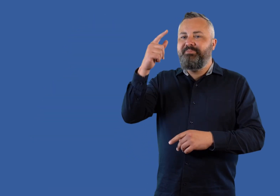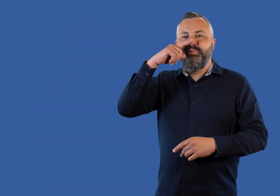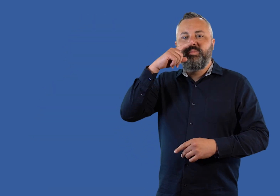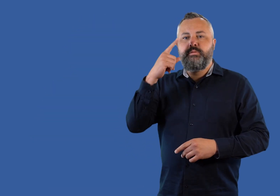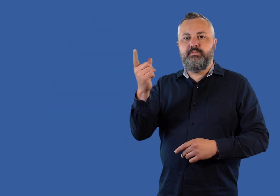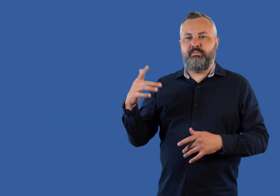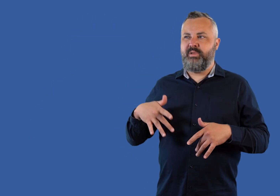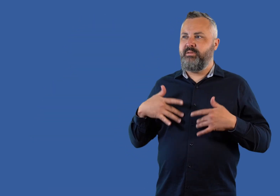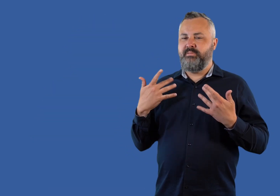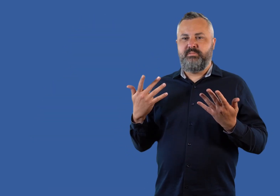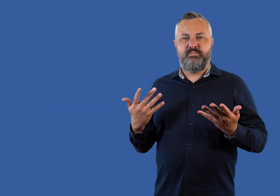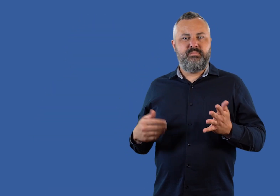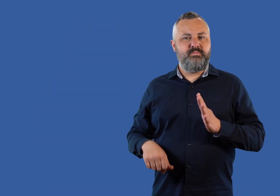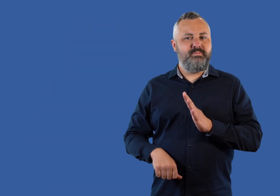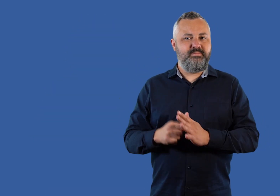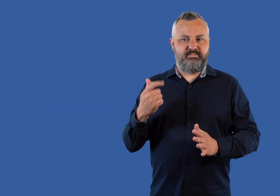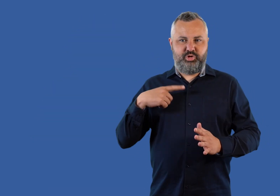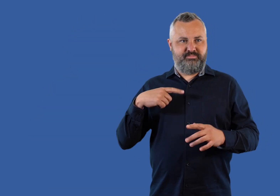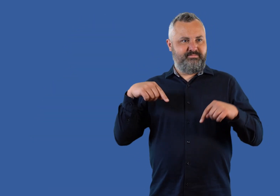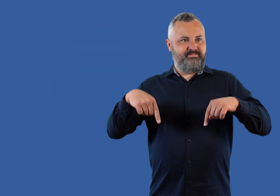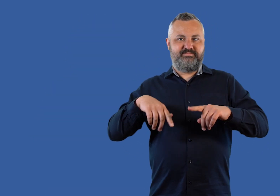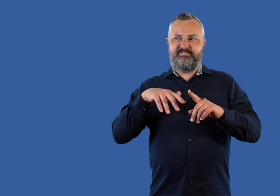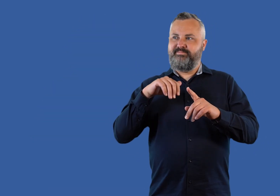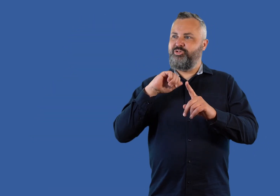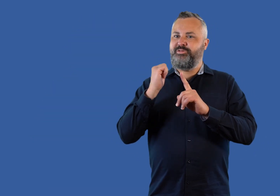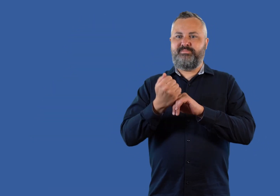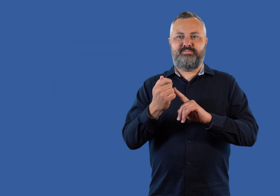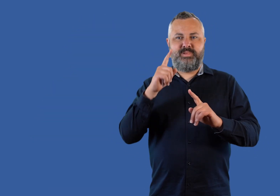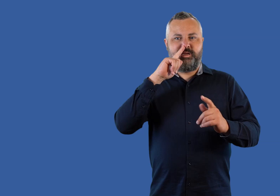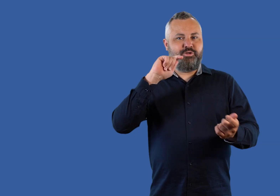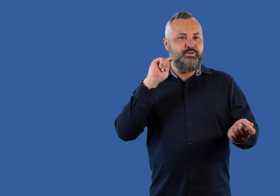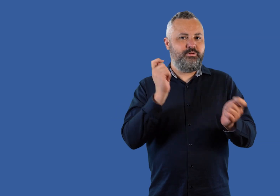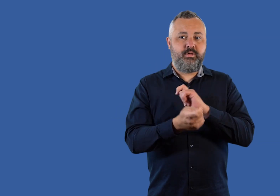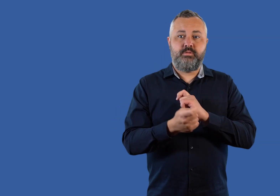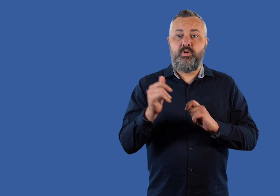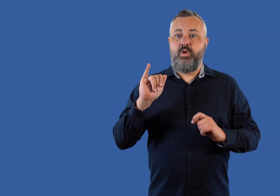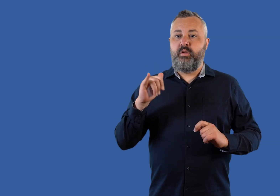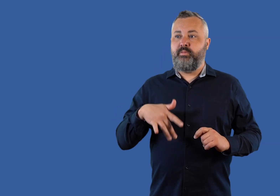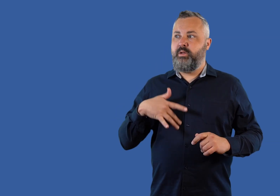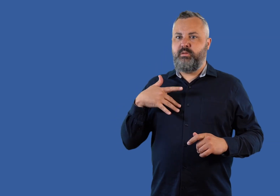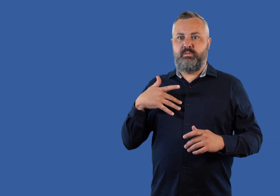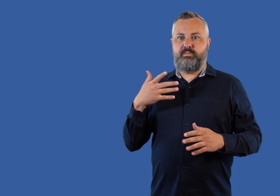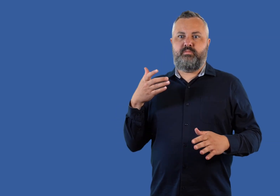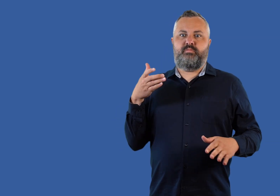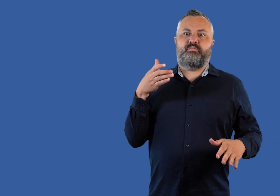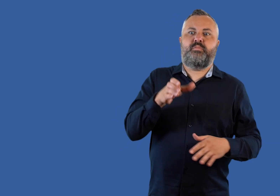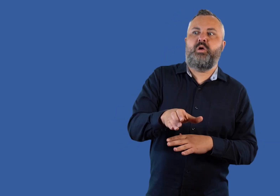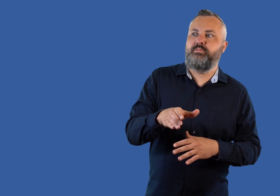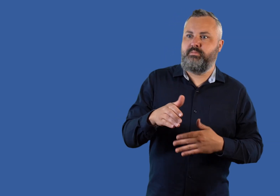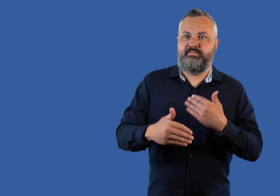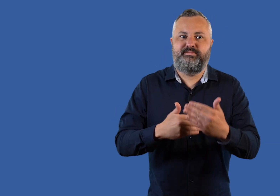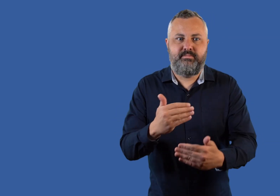feeling hopeless due to situations they can't change, or it's been forced onto them like a pandemic